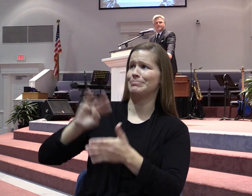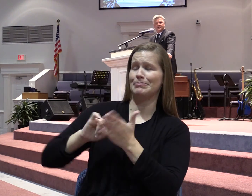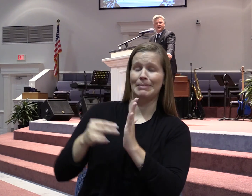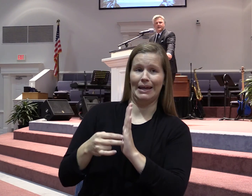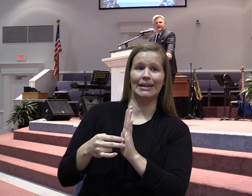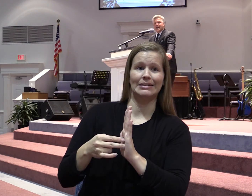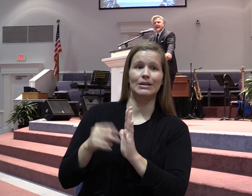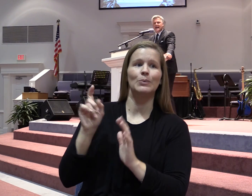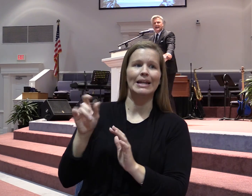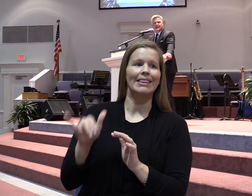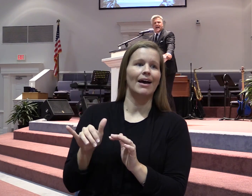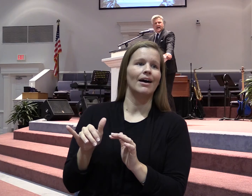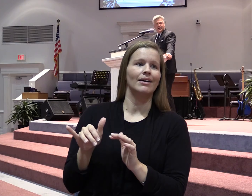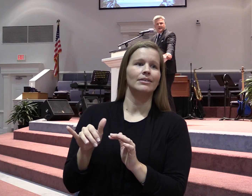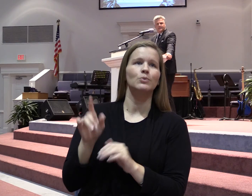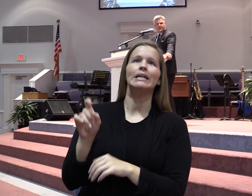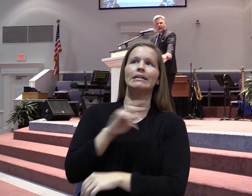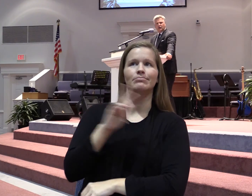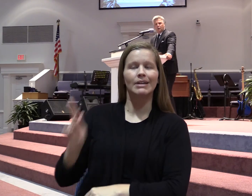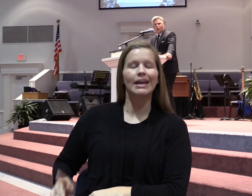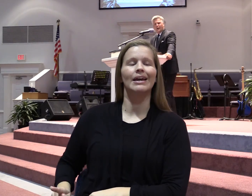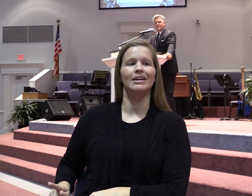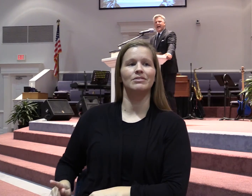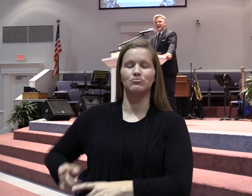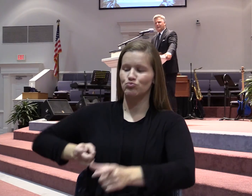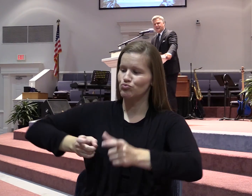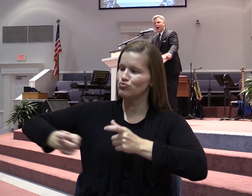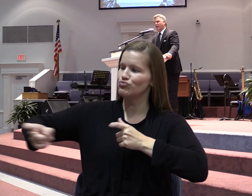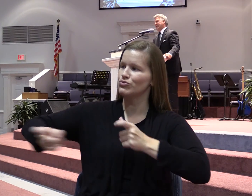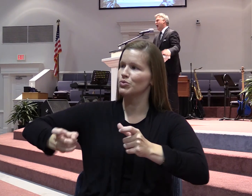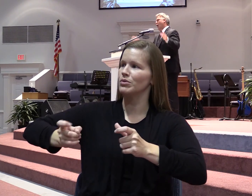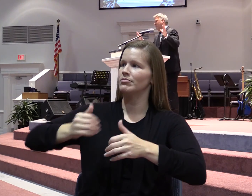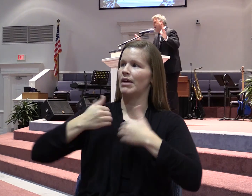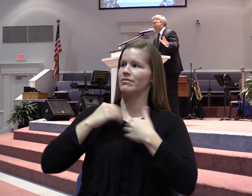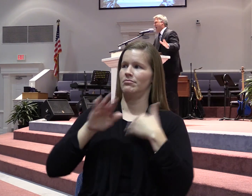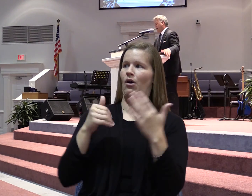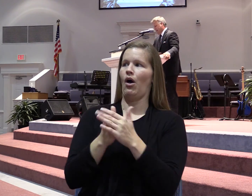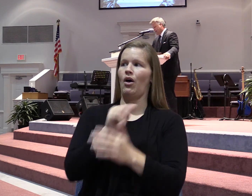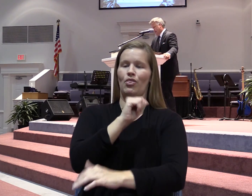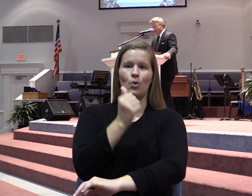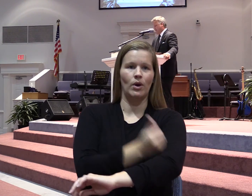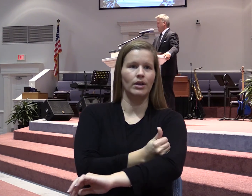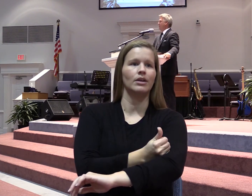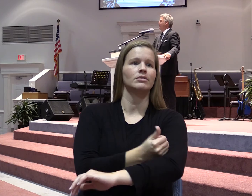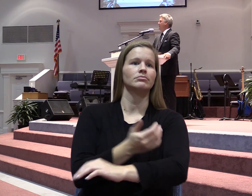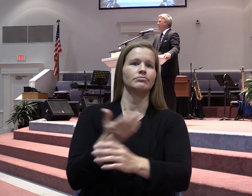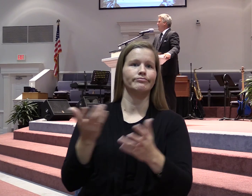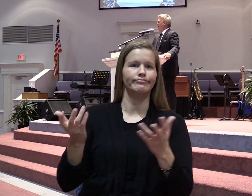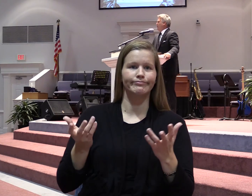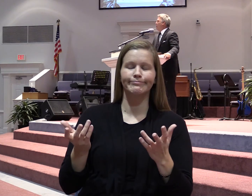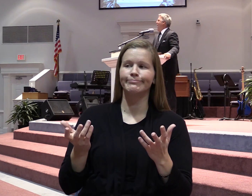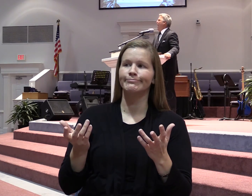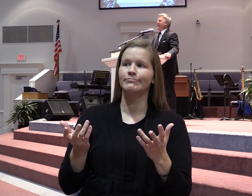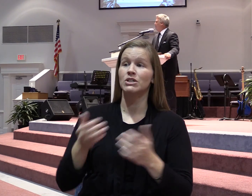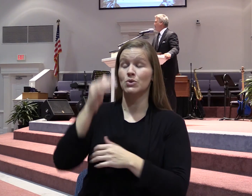him. And he needed a king to rule and reign with authority over the chaos in his life.